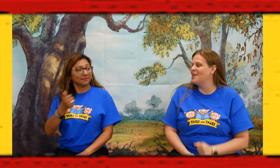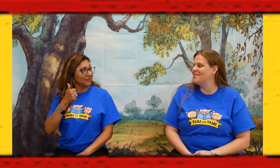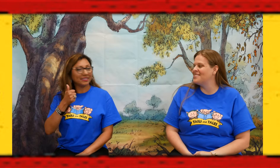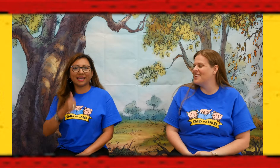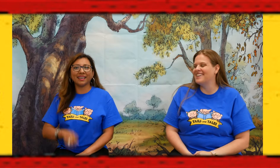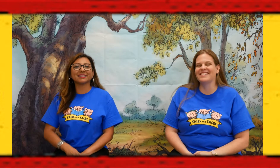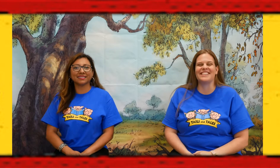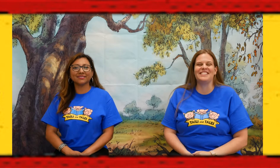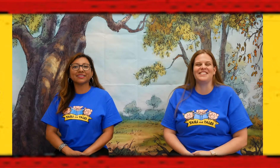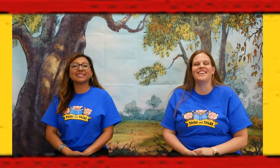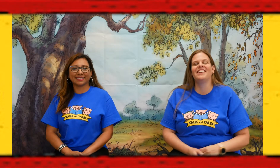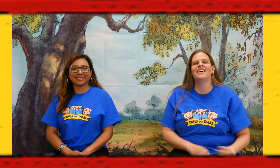ready, Miss Silvana? Yes, let's do it.